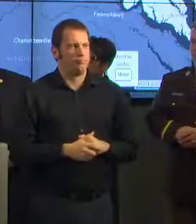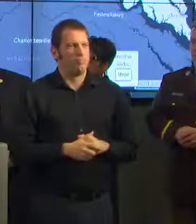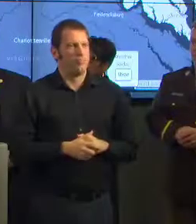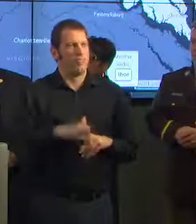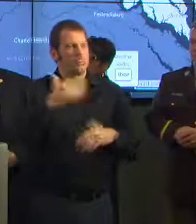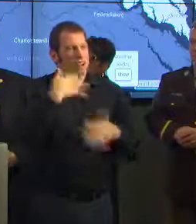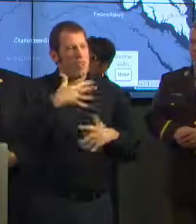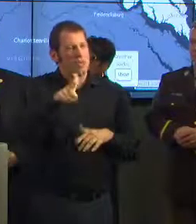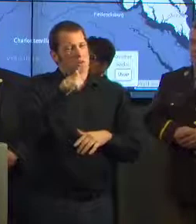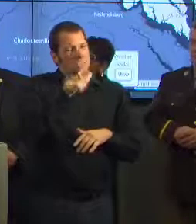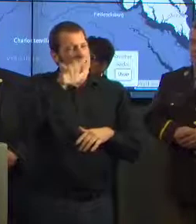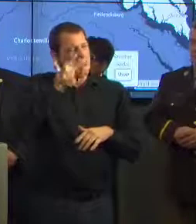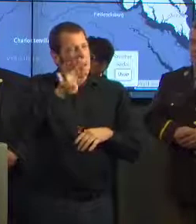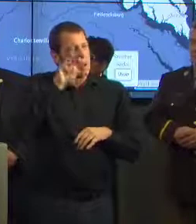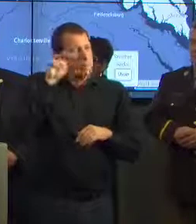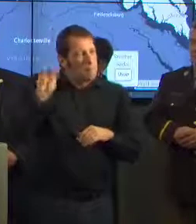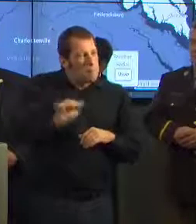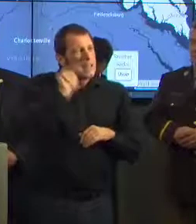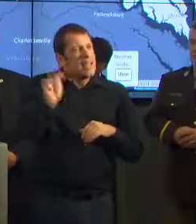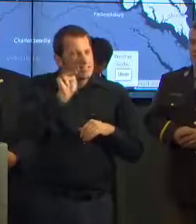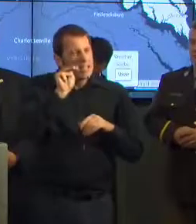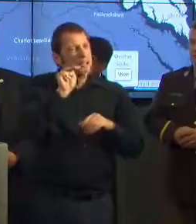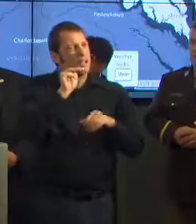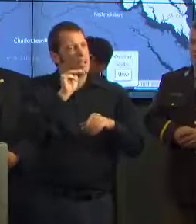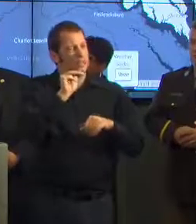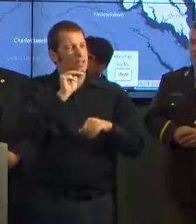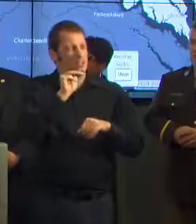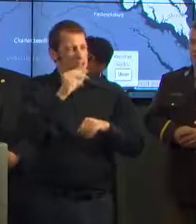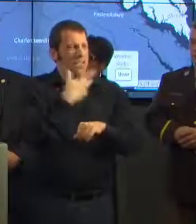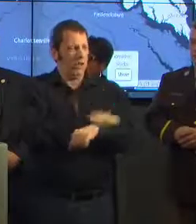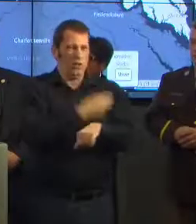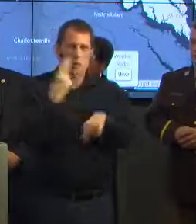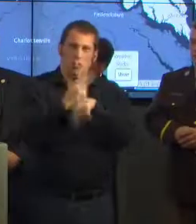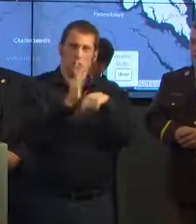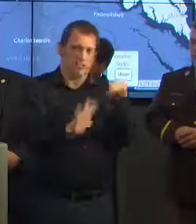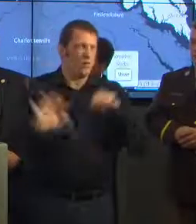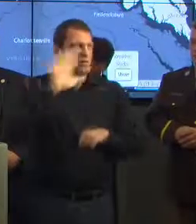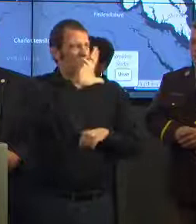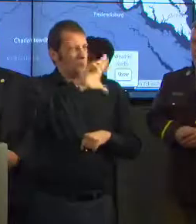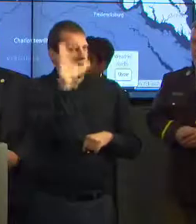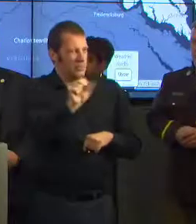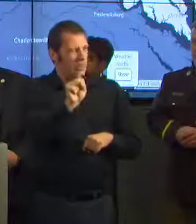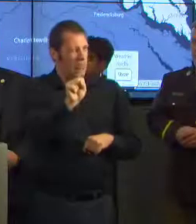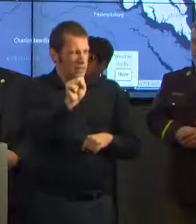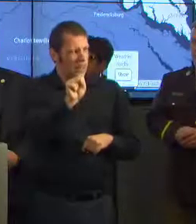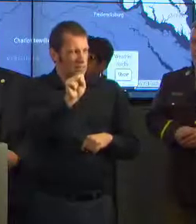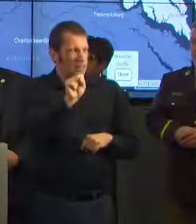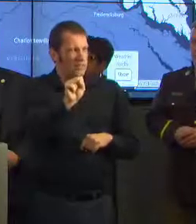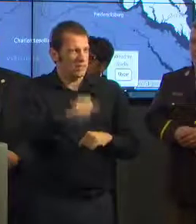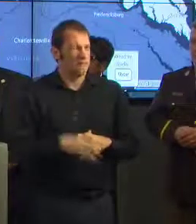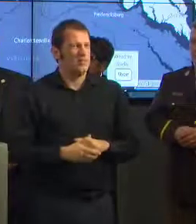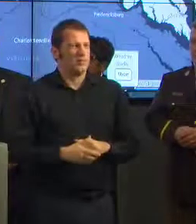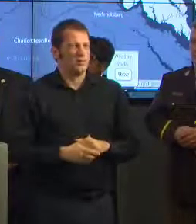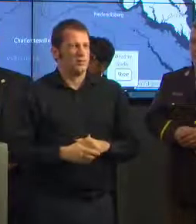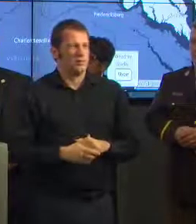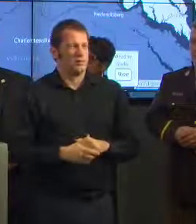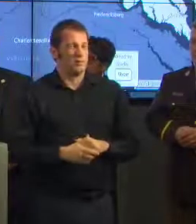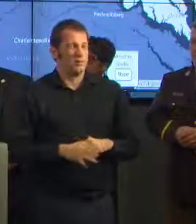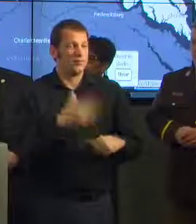country. Heroin and opioid-related deaths have doubled in the last year in our